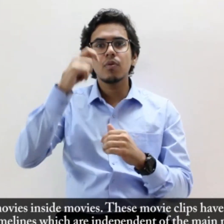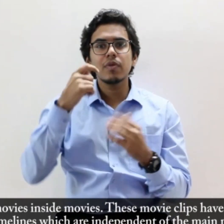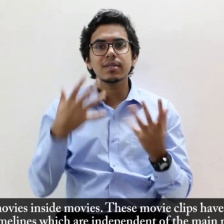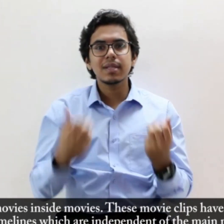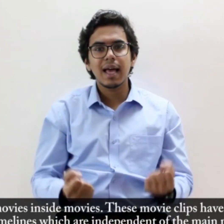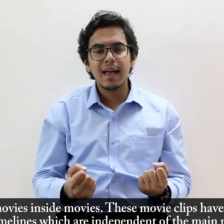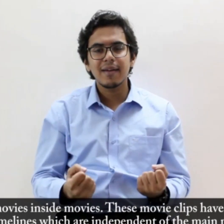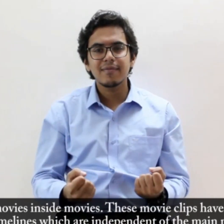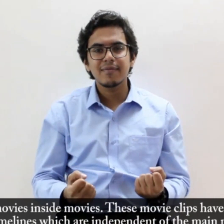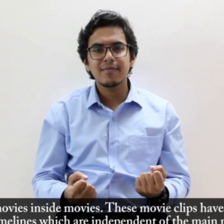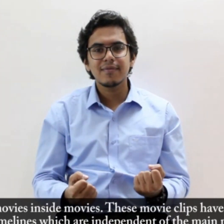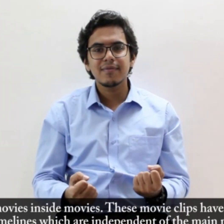Movie clips.